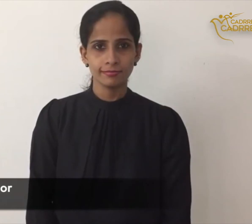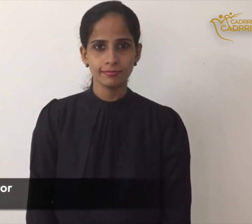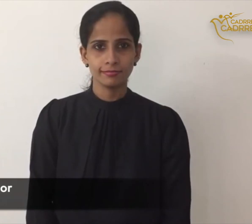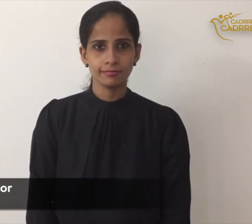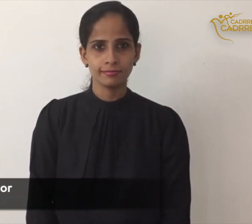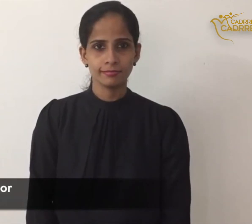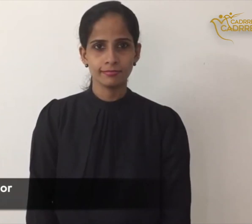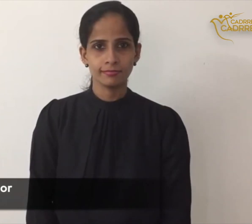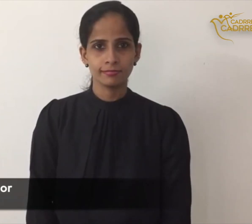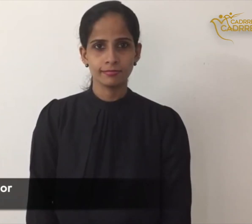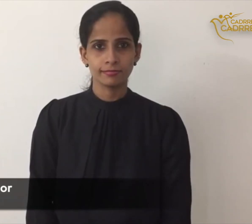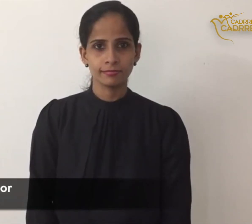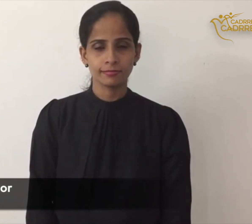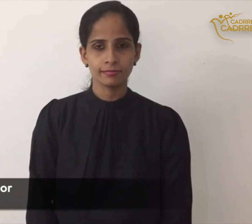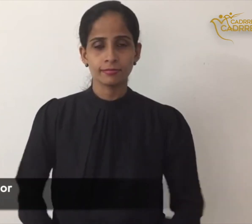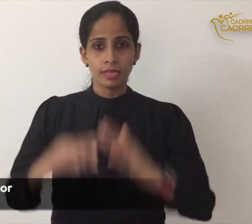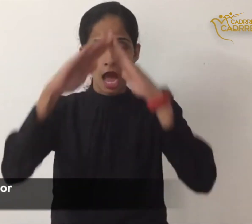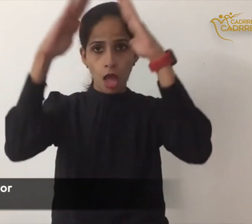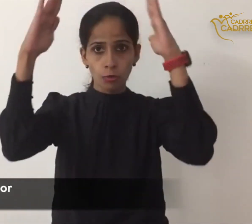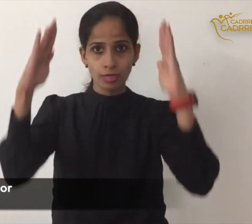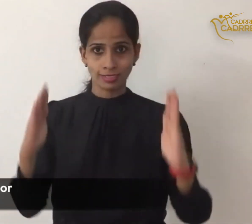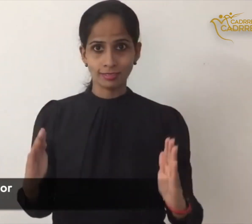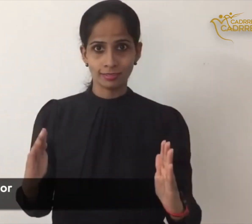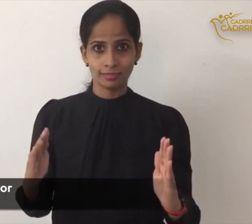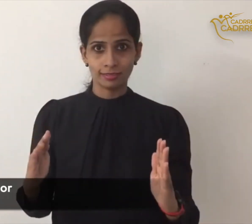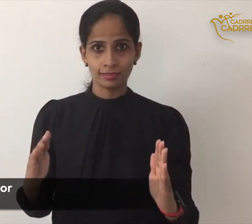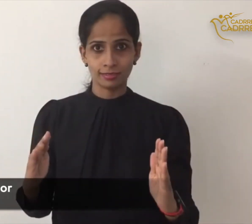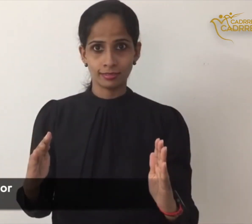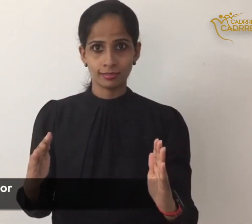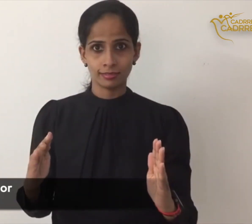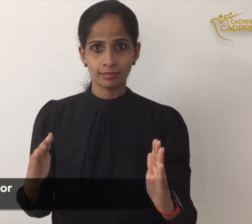My house is in